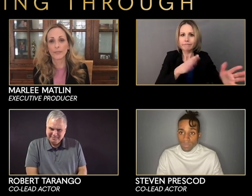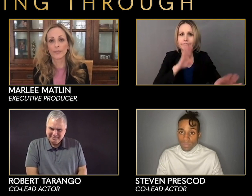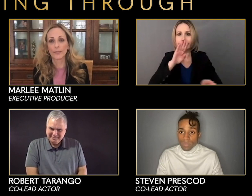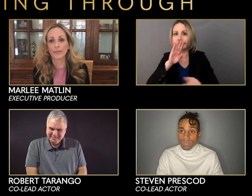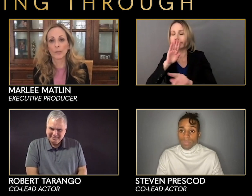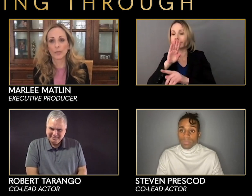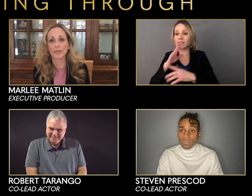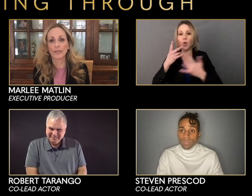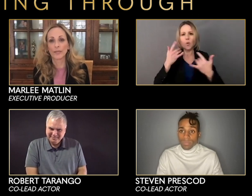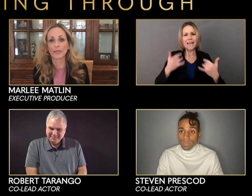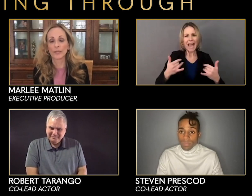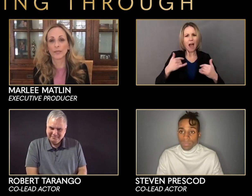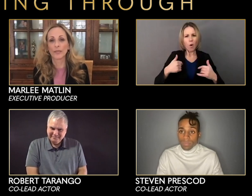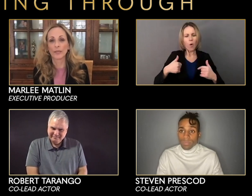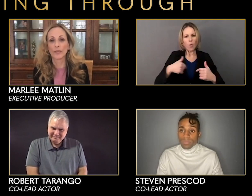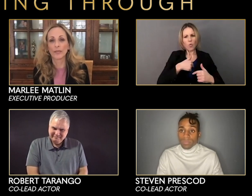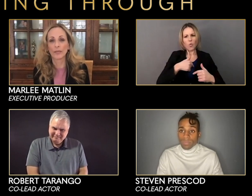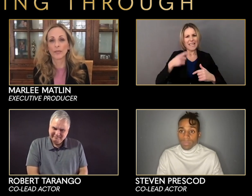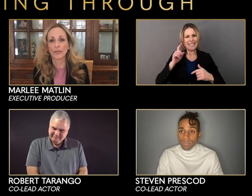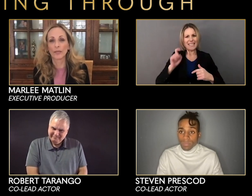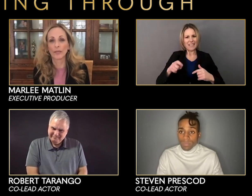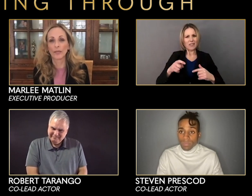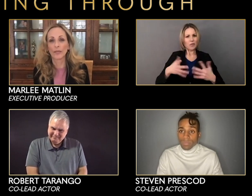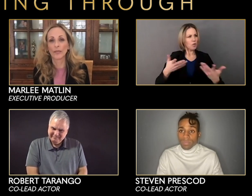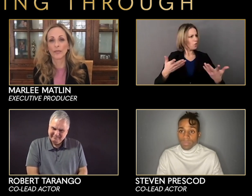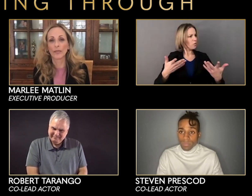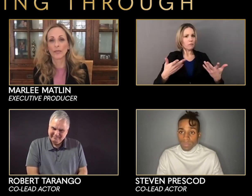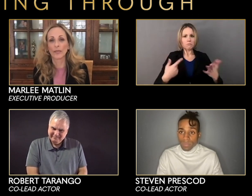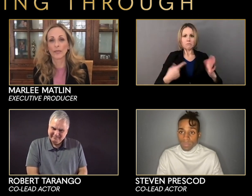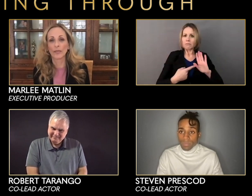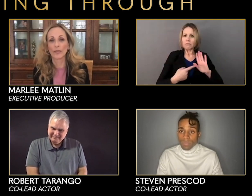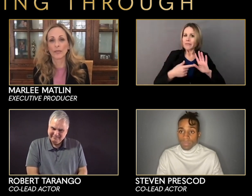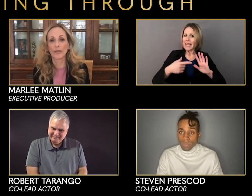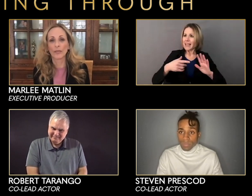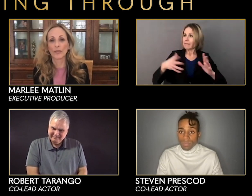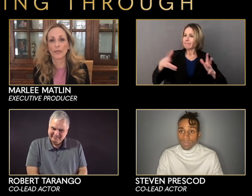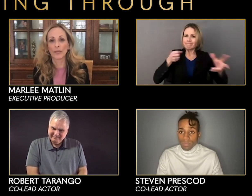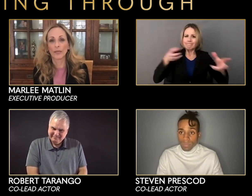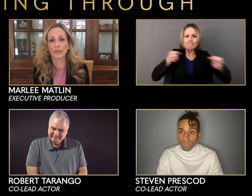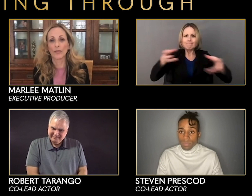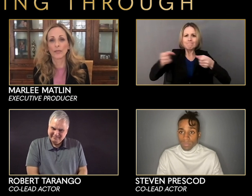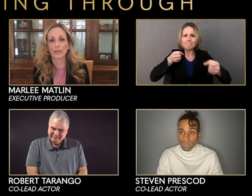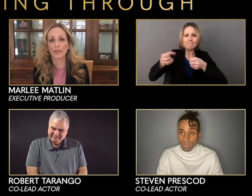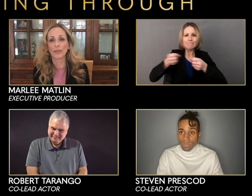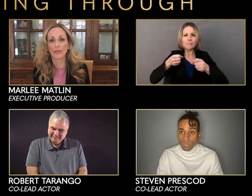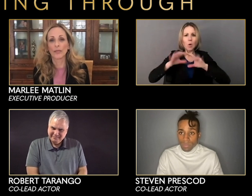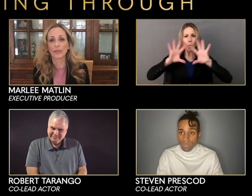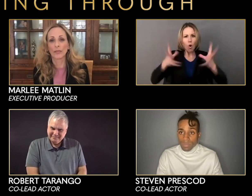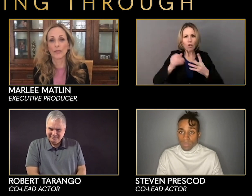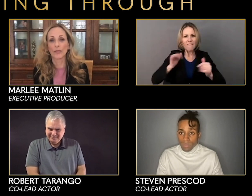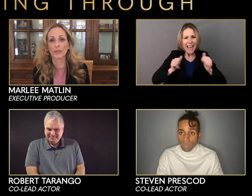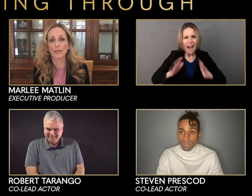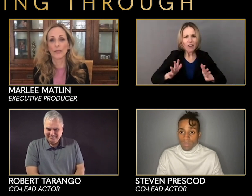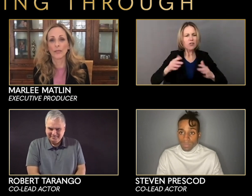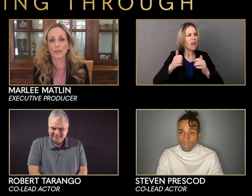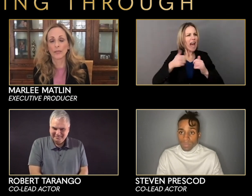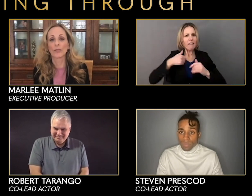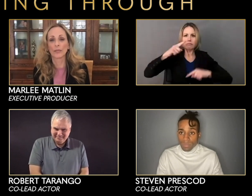world, our world of actors, with more differently abled actors.